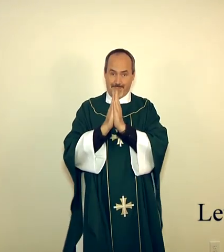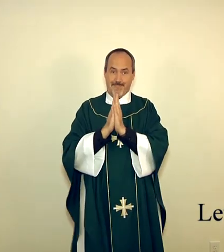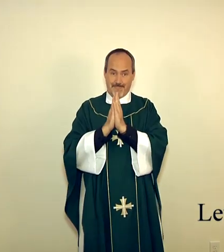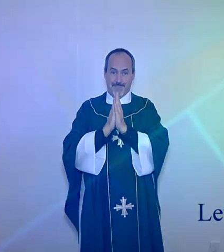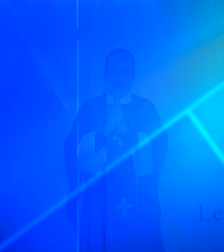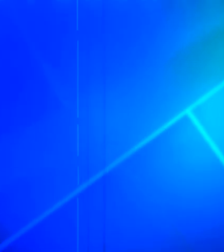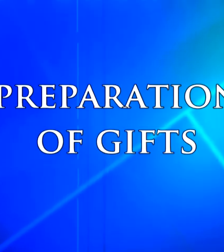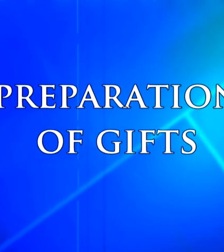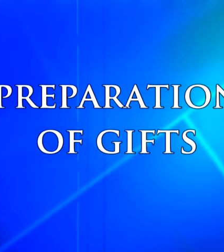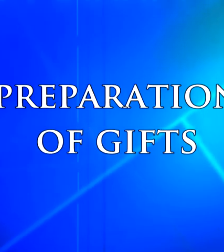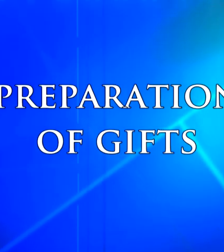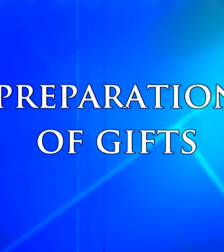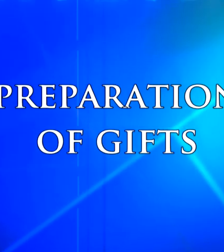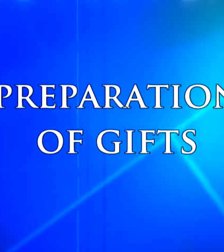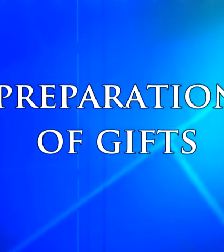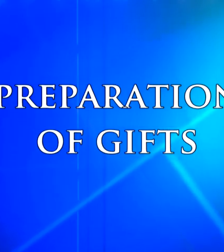Let us pray.